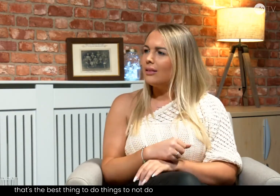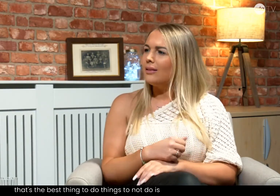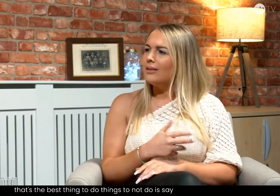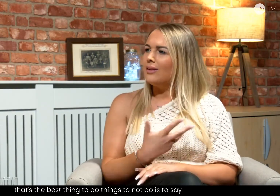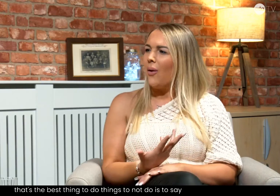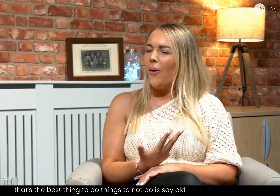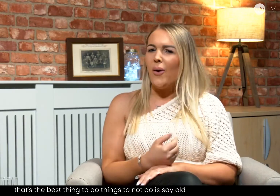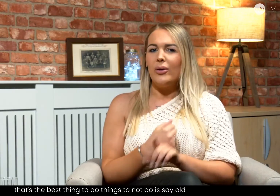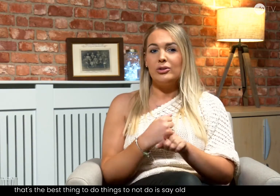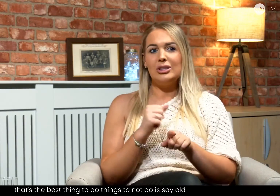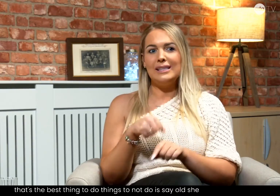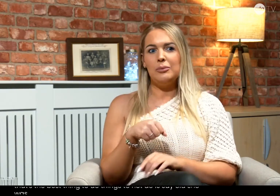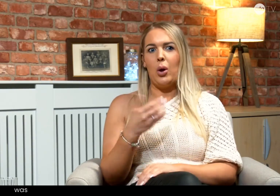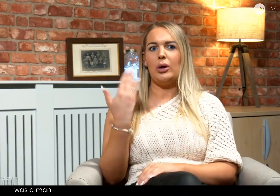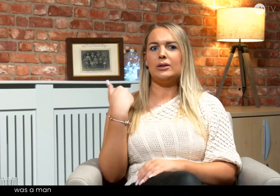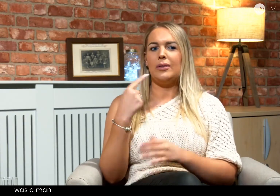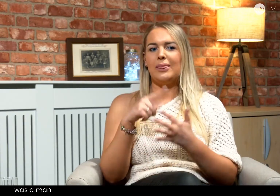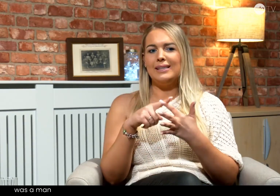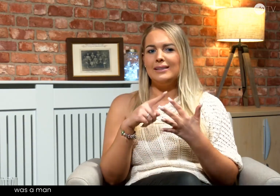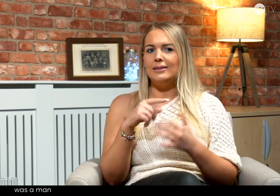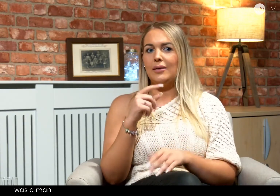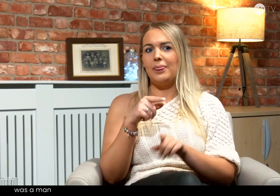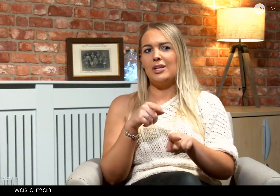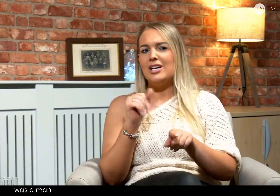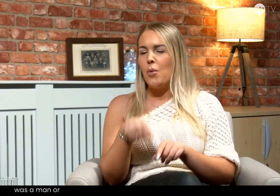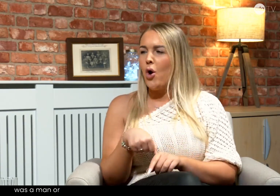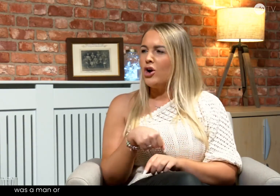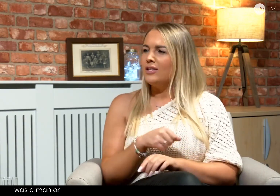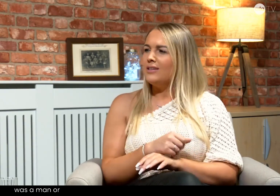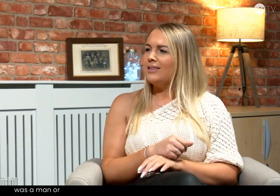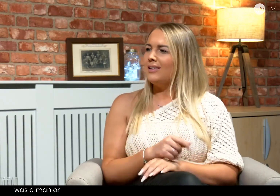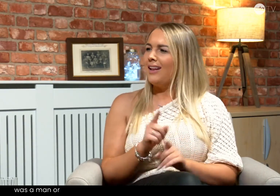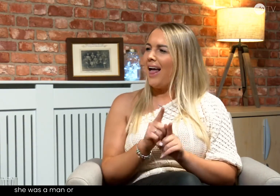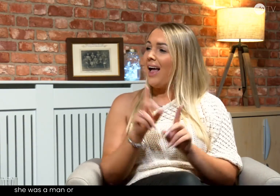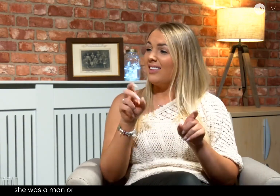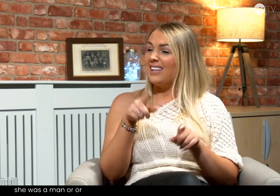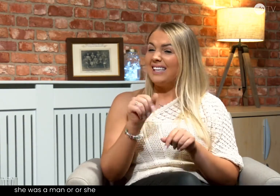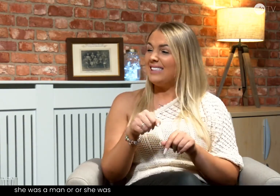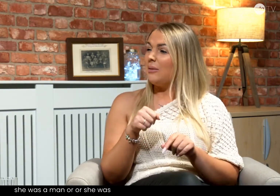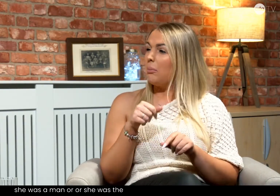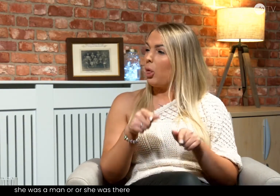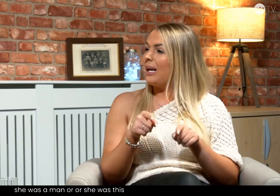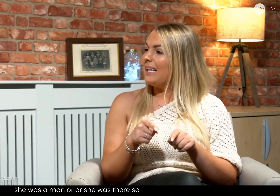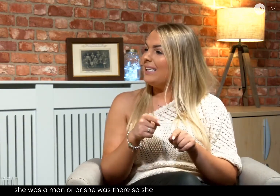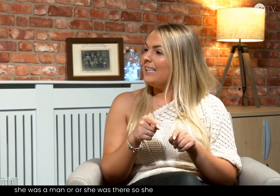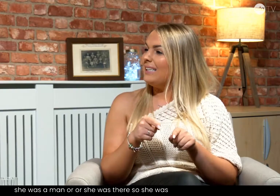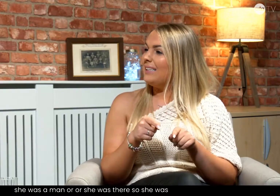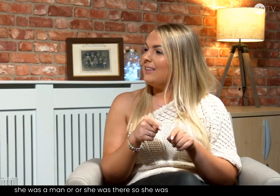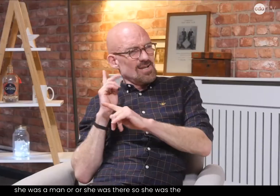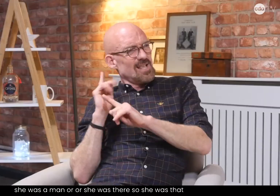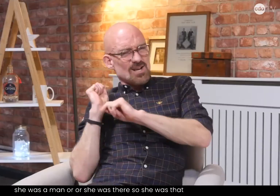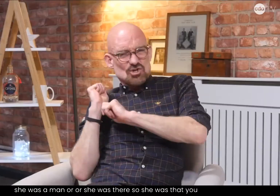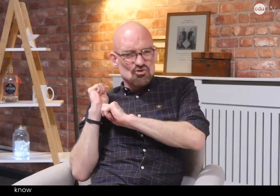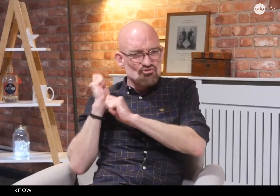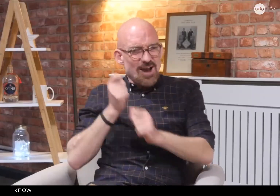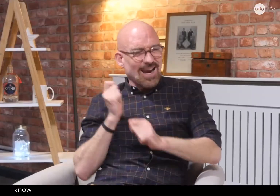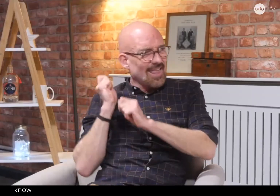man, or she was this, or she was that. You know, the past is the past,